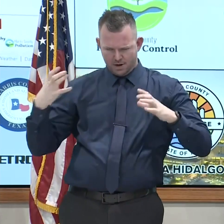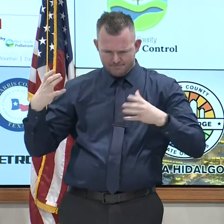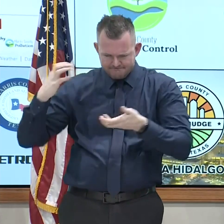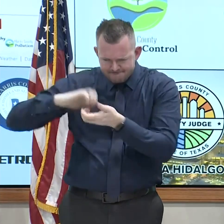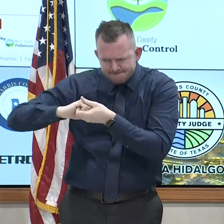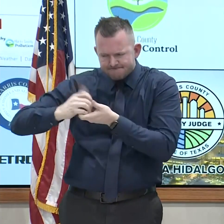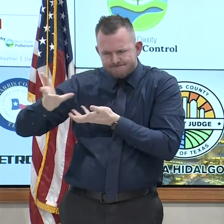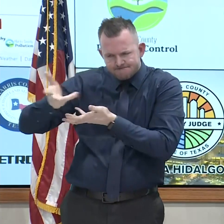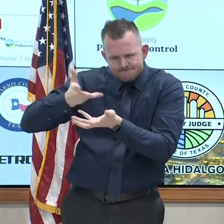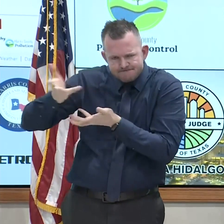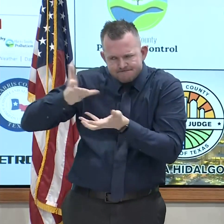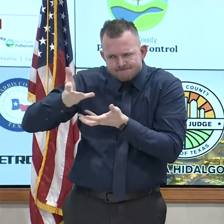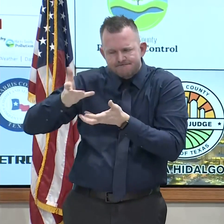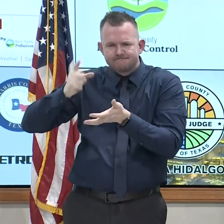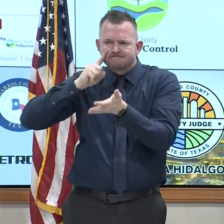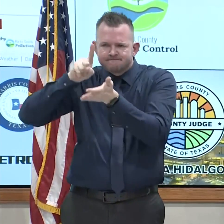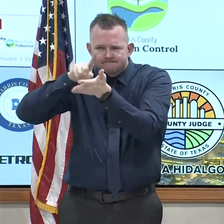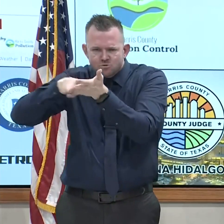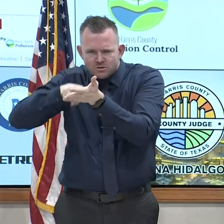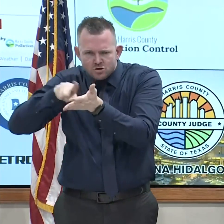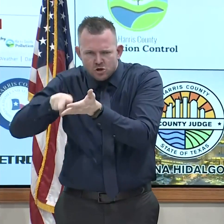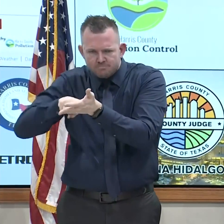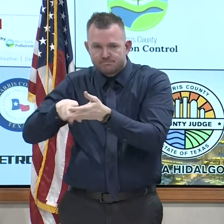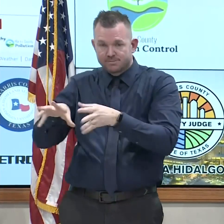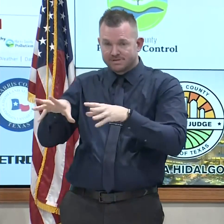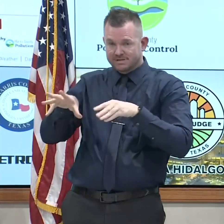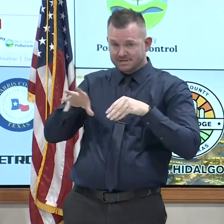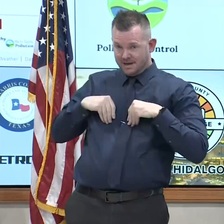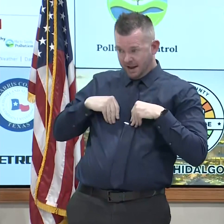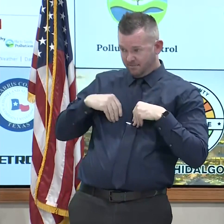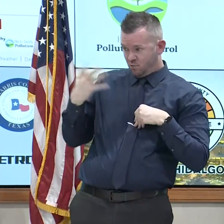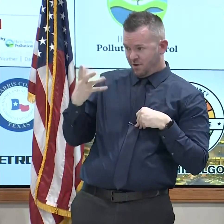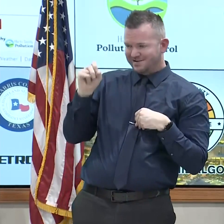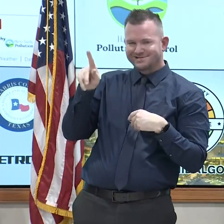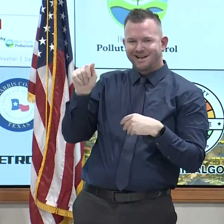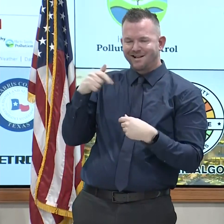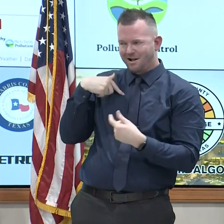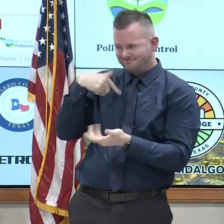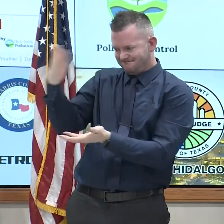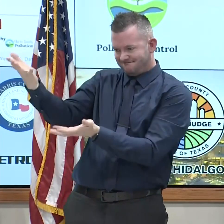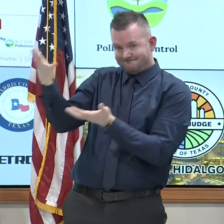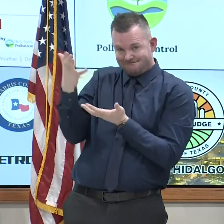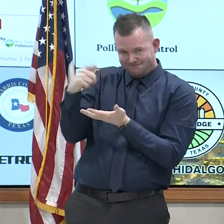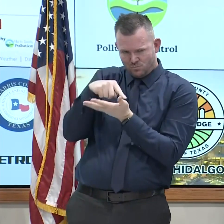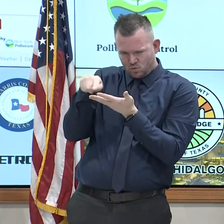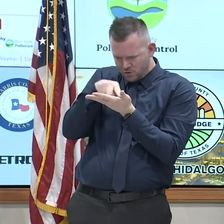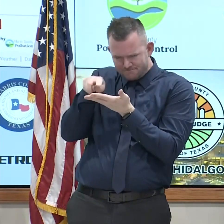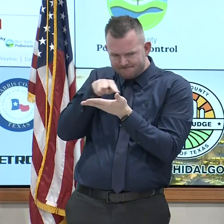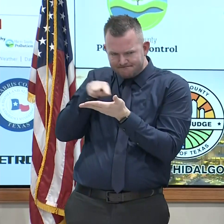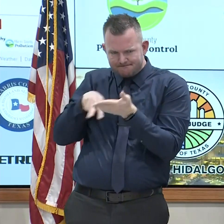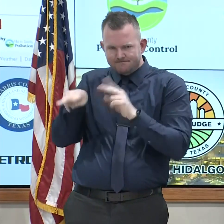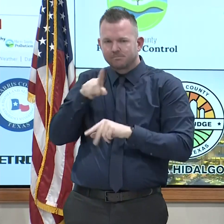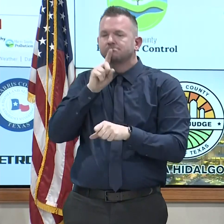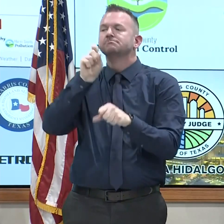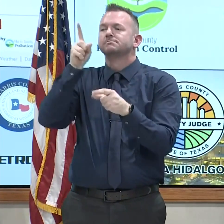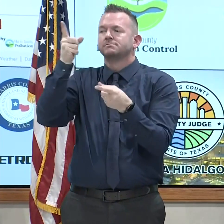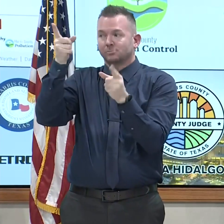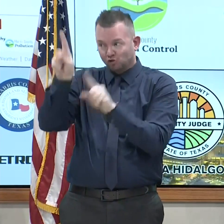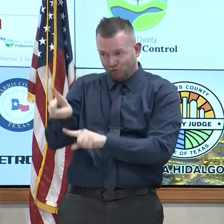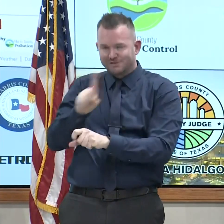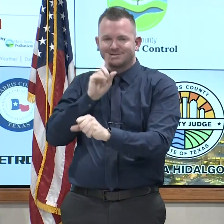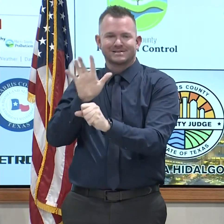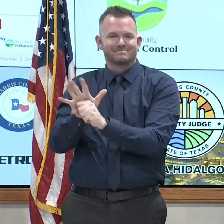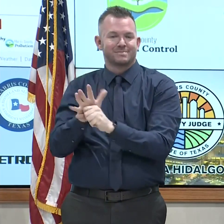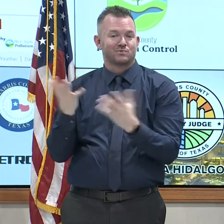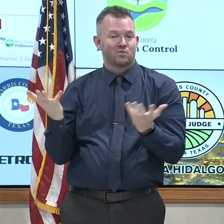generous offer without a commitment that an independent body would be on hand to help review